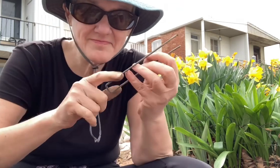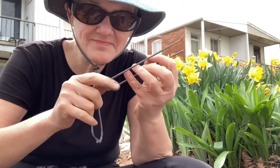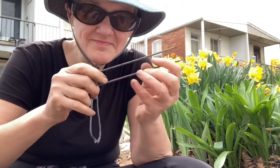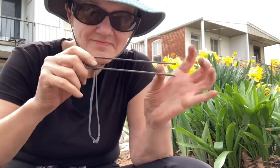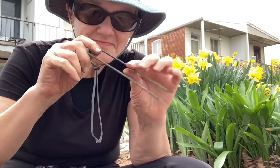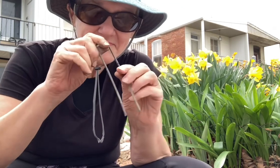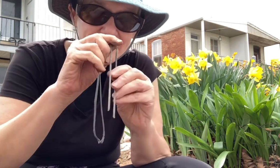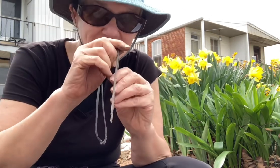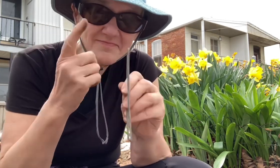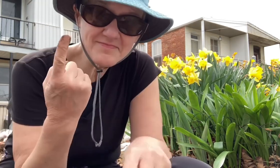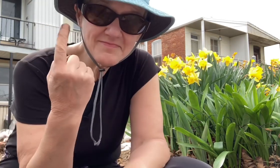in there.